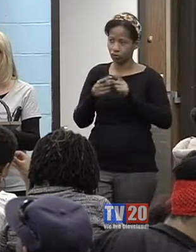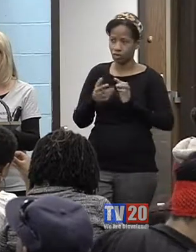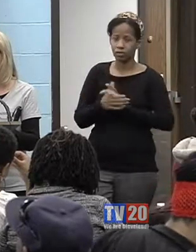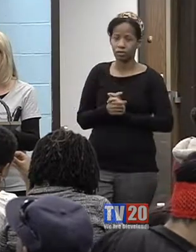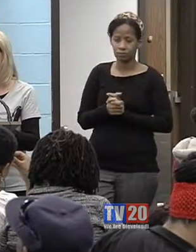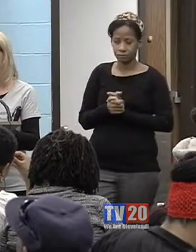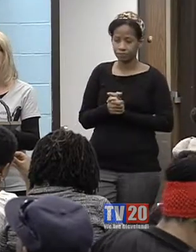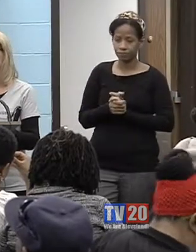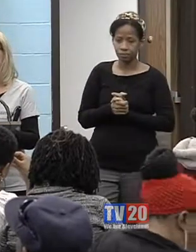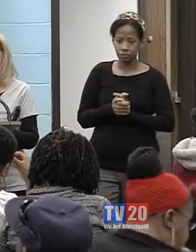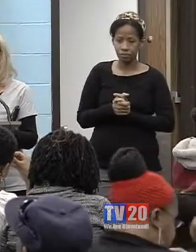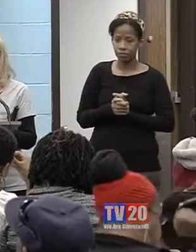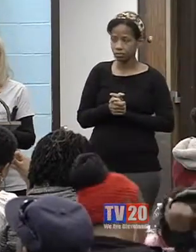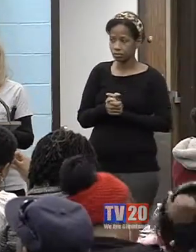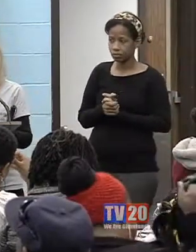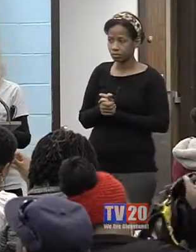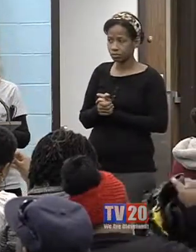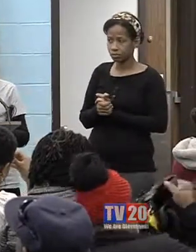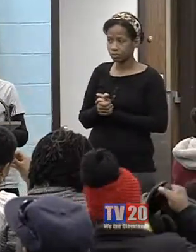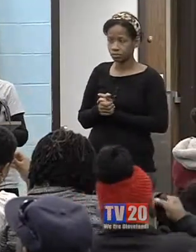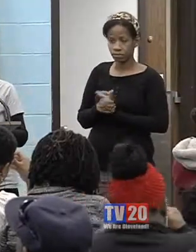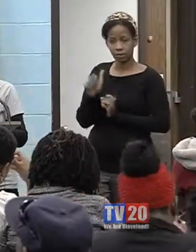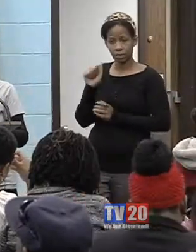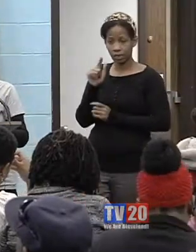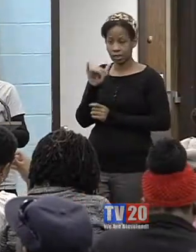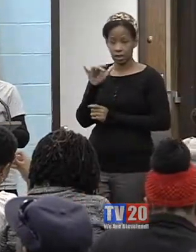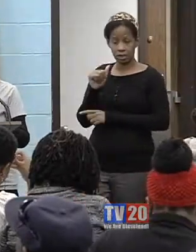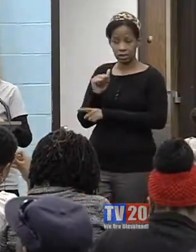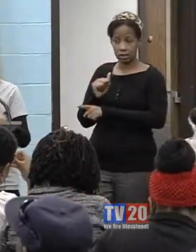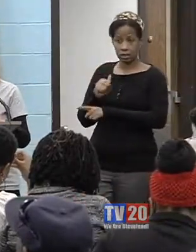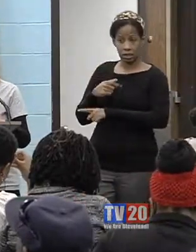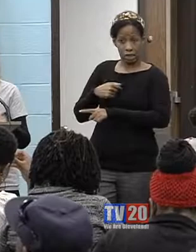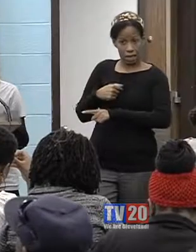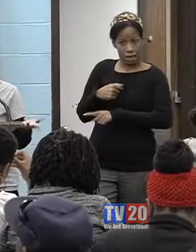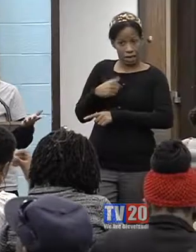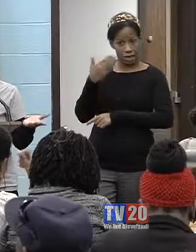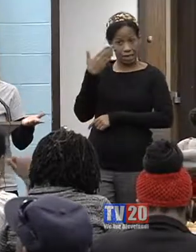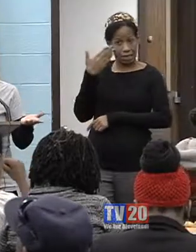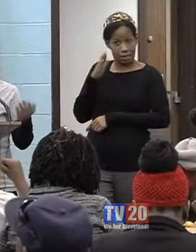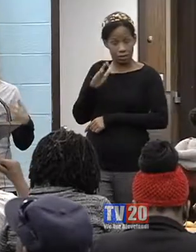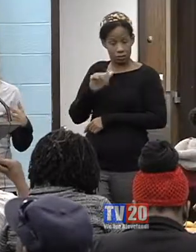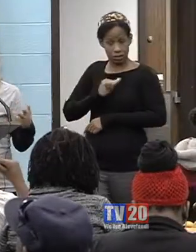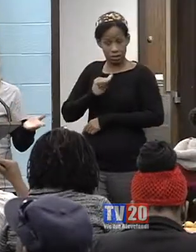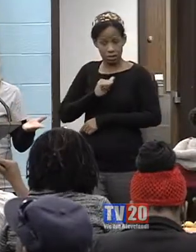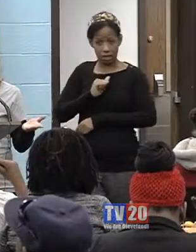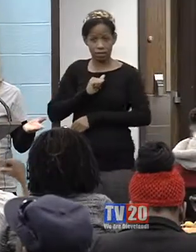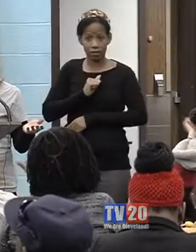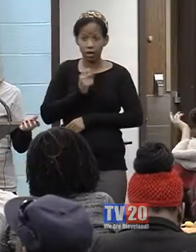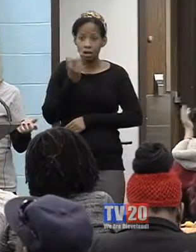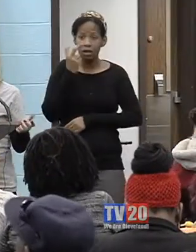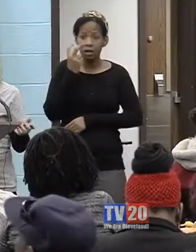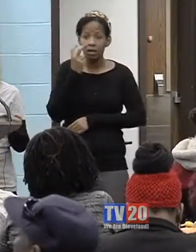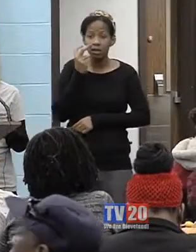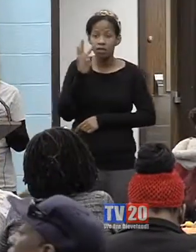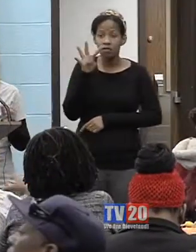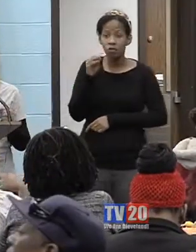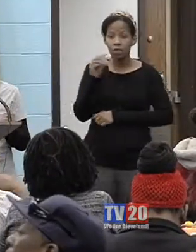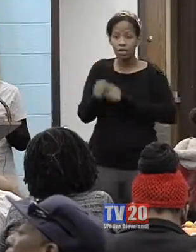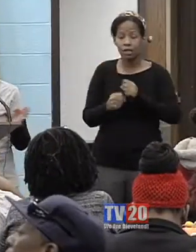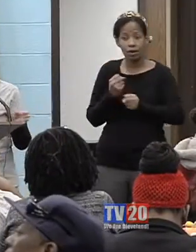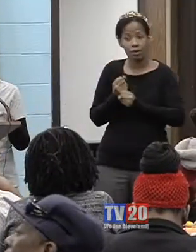watch her, because Alicia, you didn't tell that story. Yeah, I did not know. I've been legally blind for 40